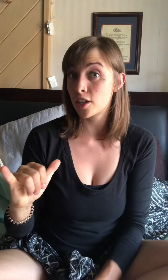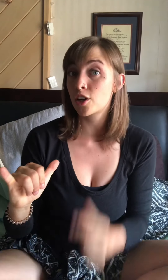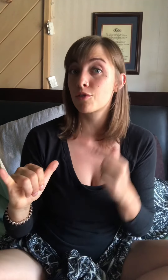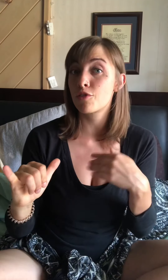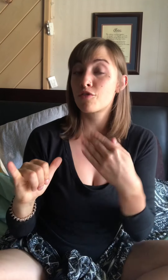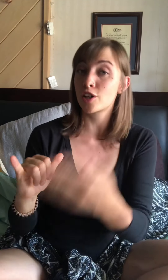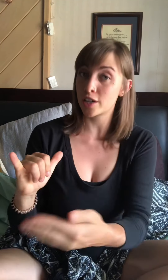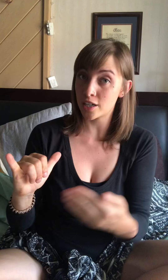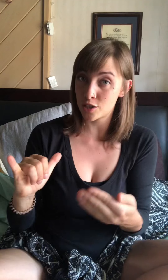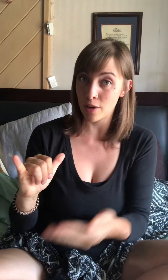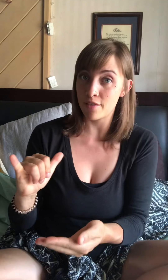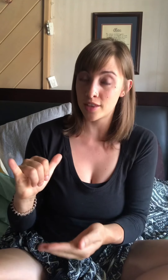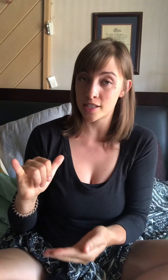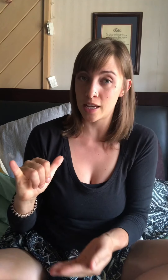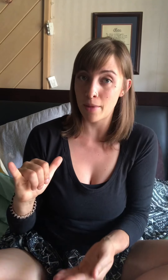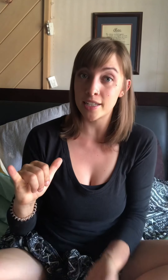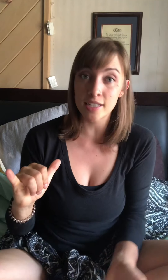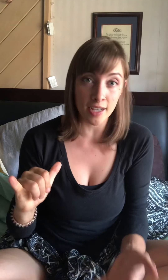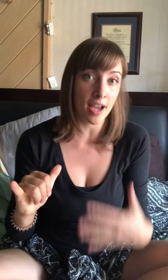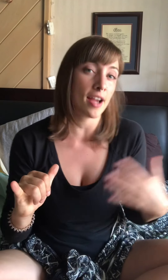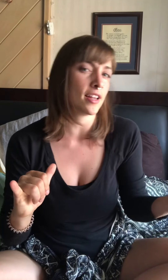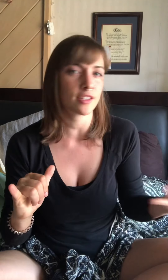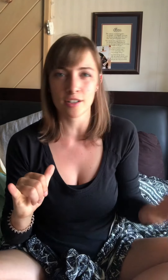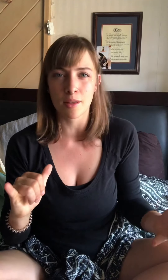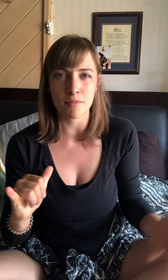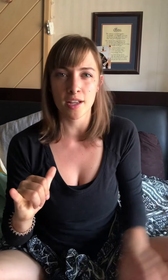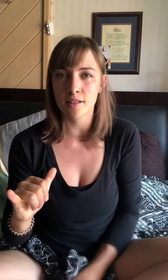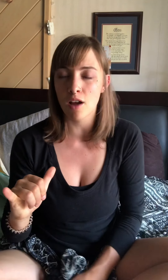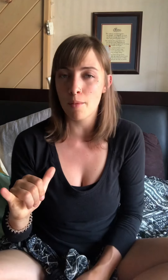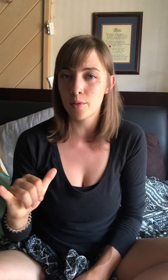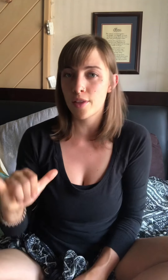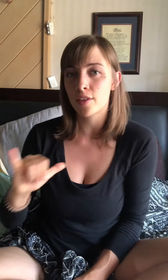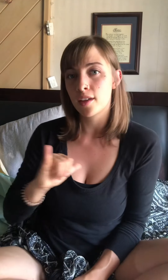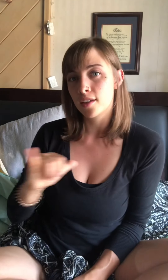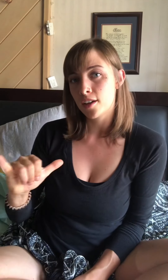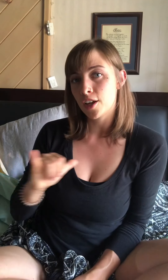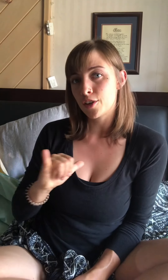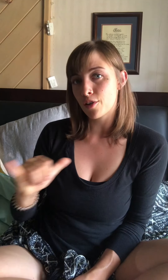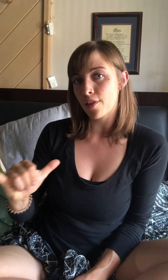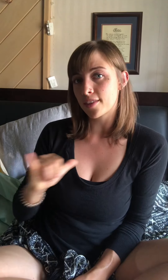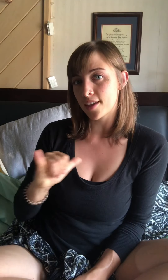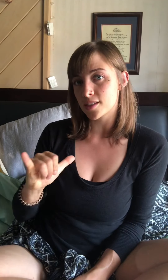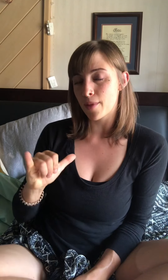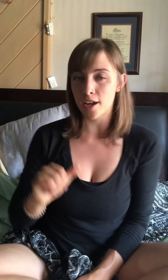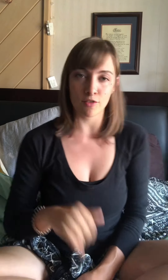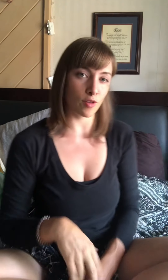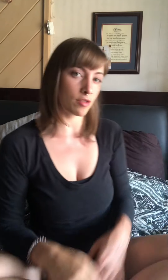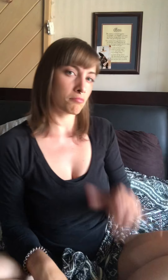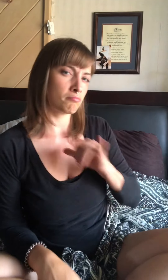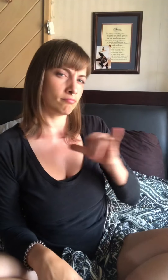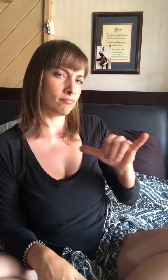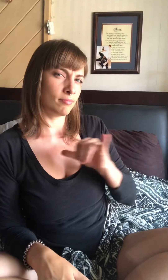you're referring to having the same idea as or something in common with, and you go like this, back and forth. Me